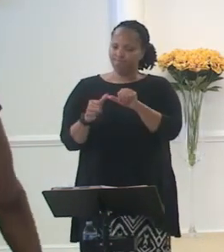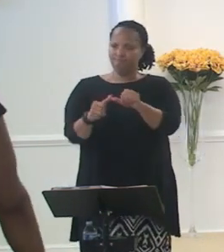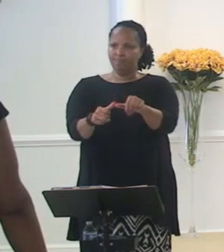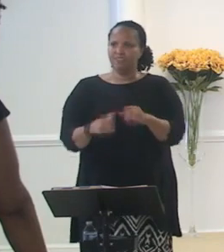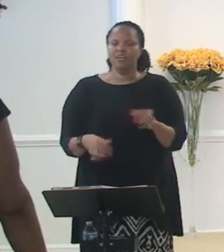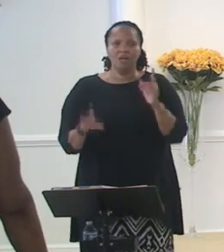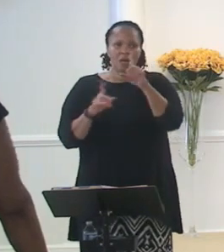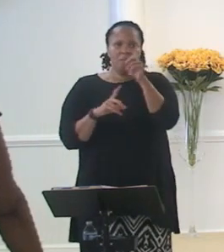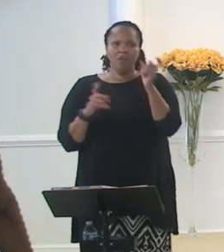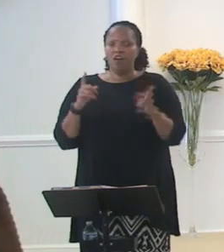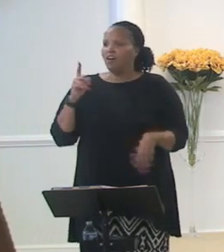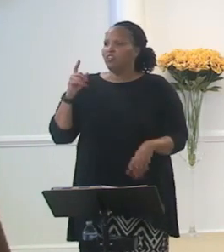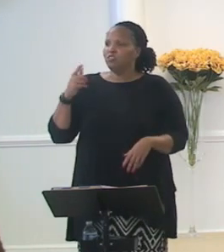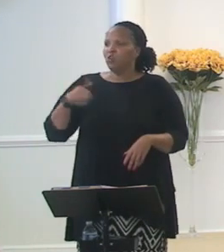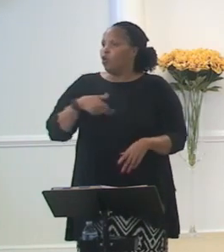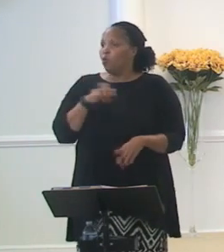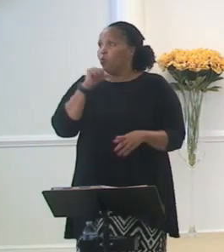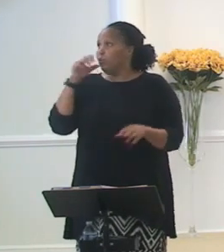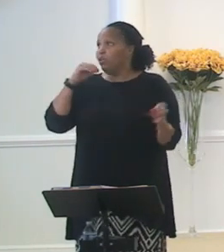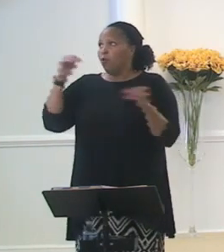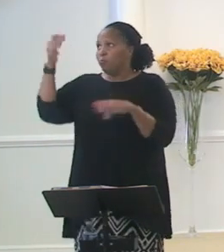Because you don't move me, I move you.